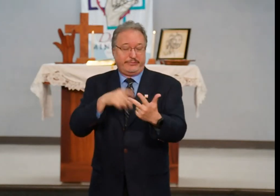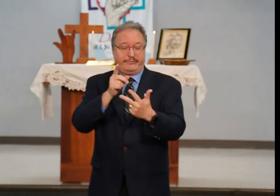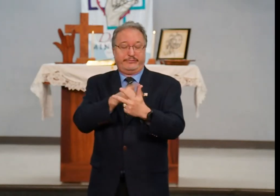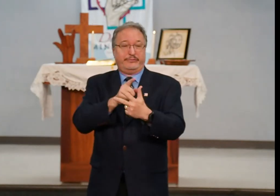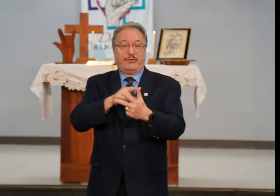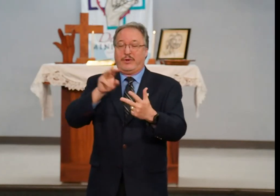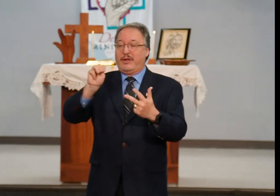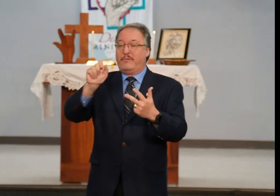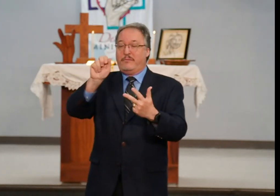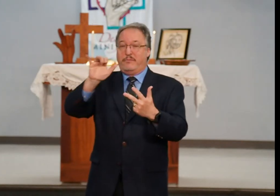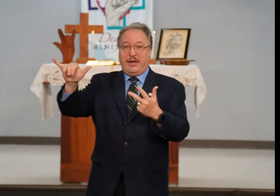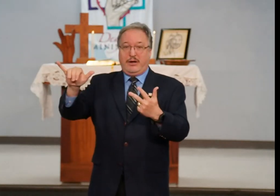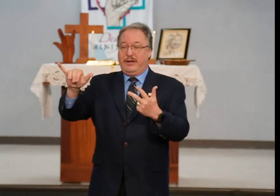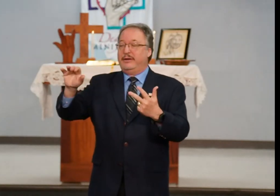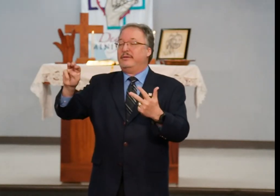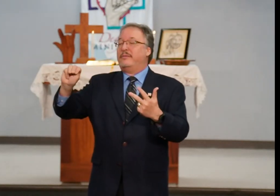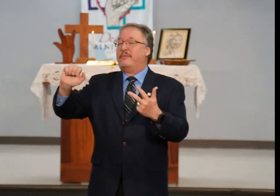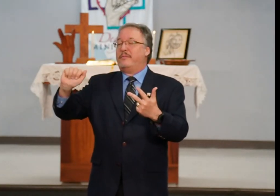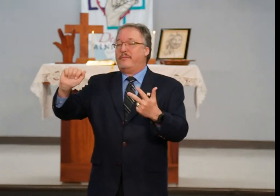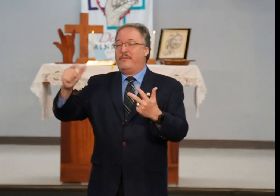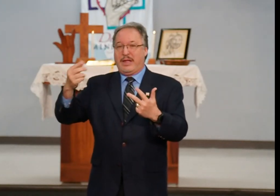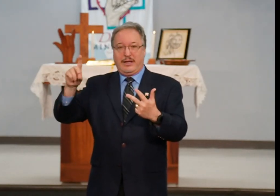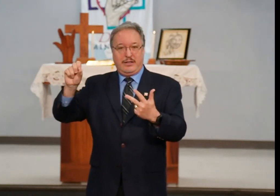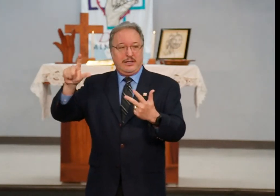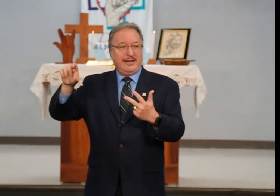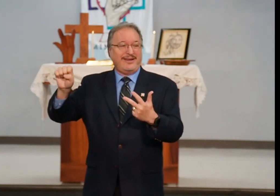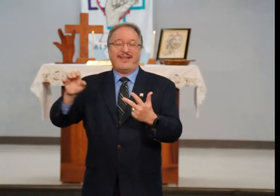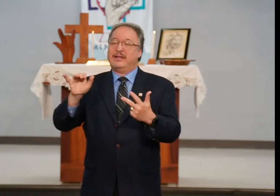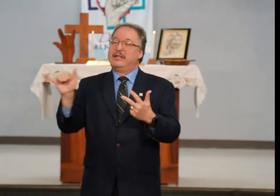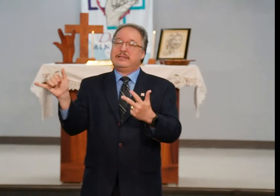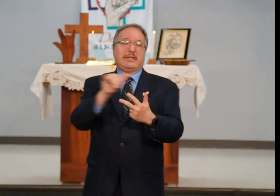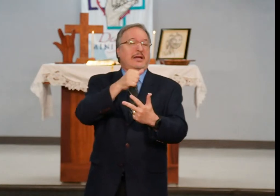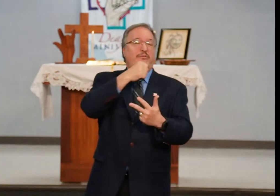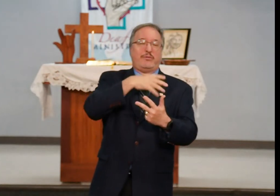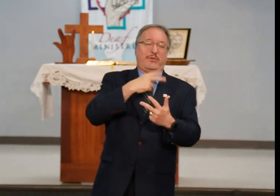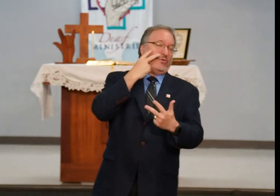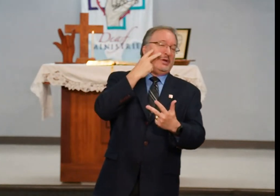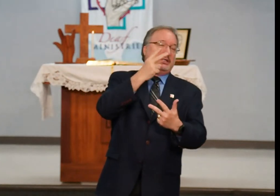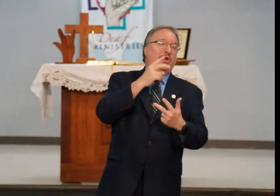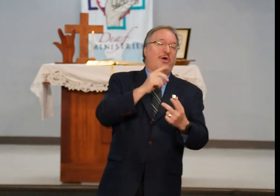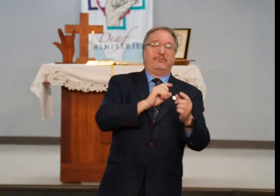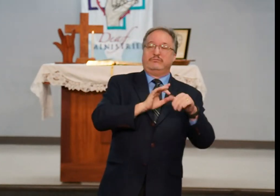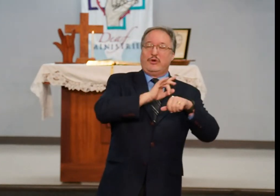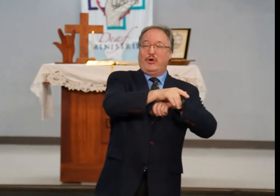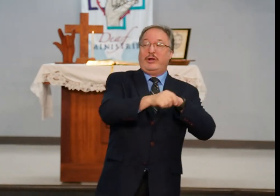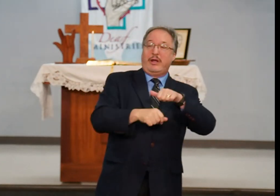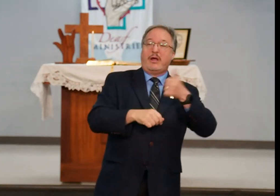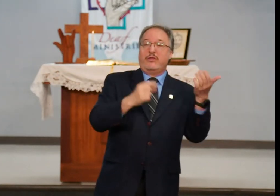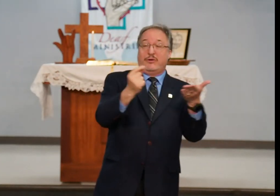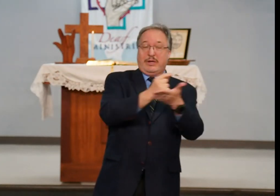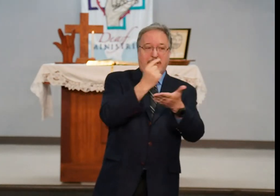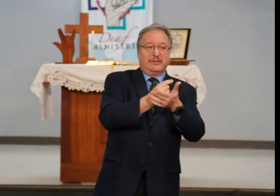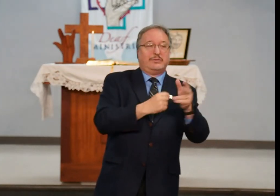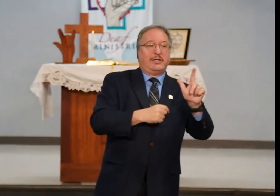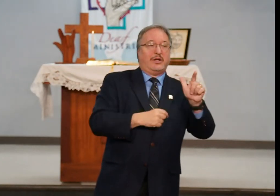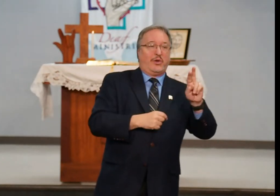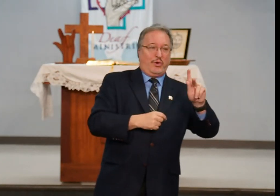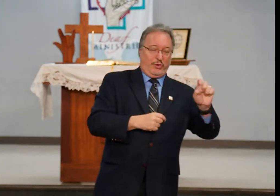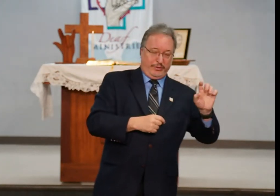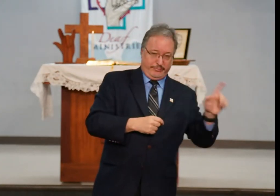And let me remind you who those are. The 3 women were Mary Magdalene. And it's the same woman that we saw earlier in the previous